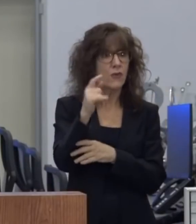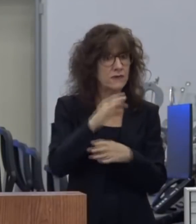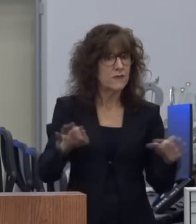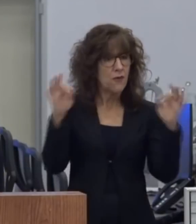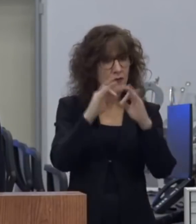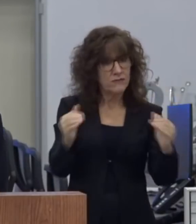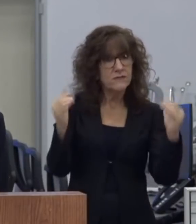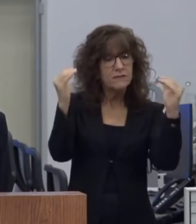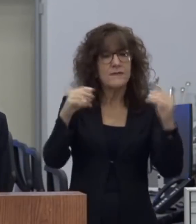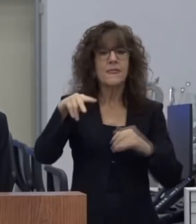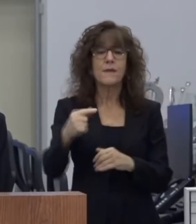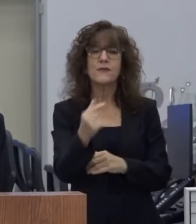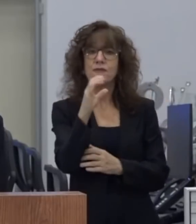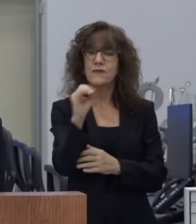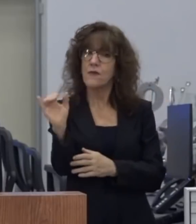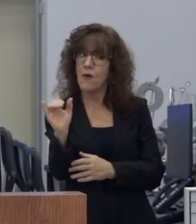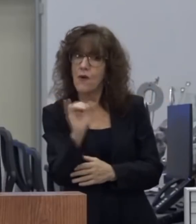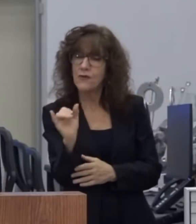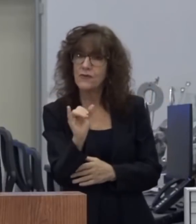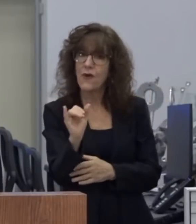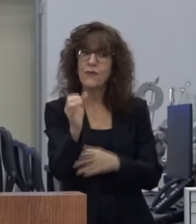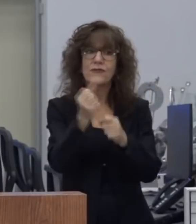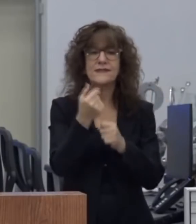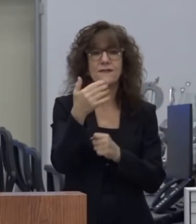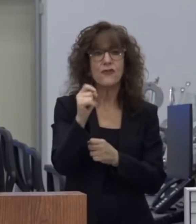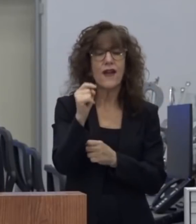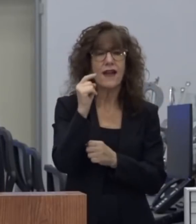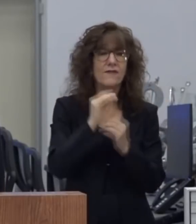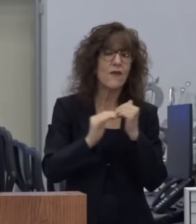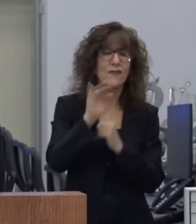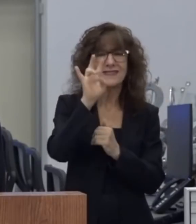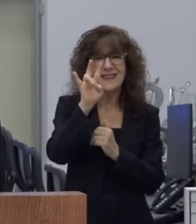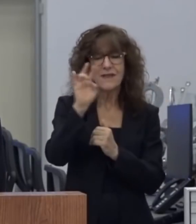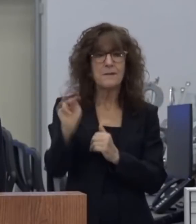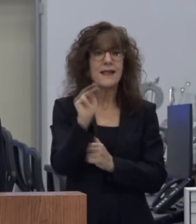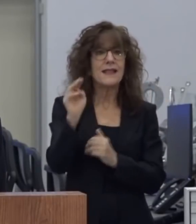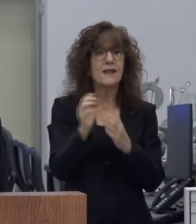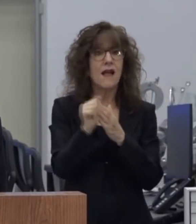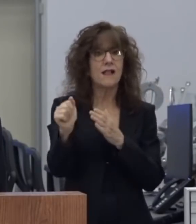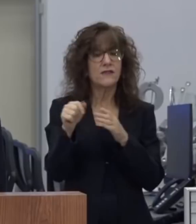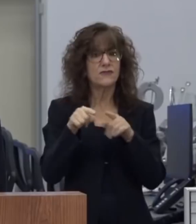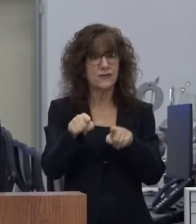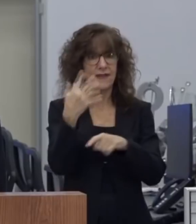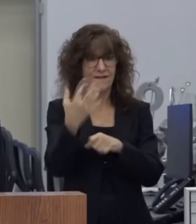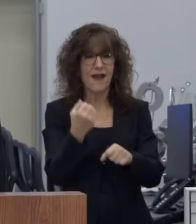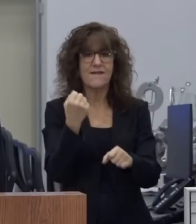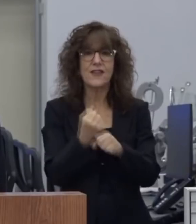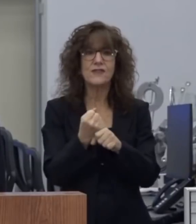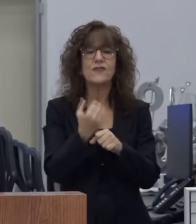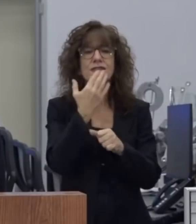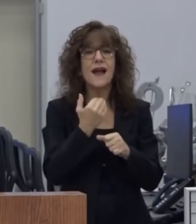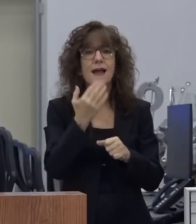advances, Prince George's County also received a grant for more than $7 million over 5 years for diabetes